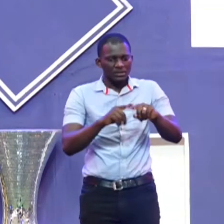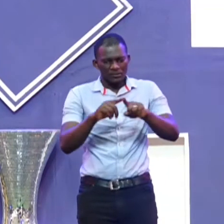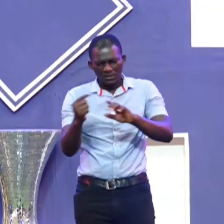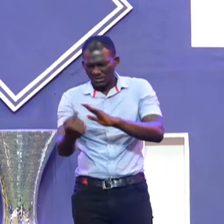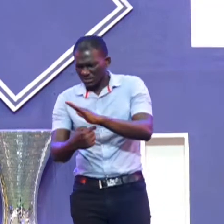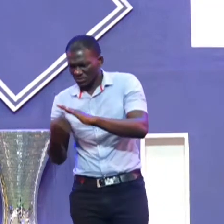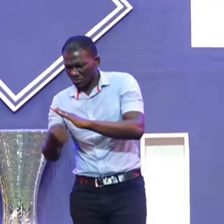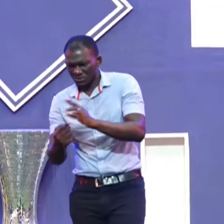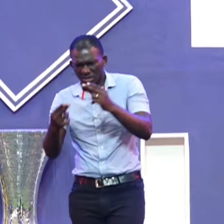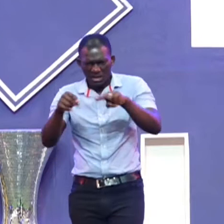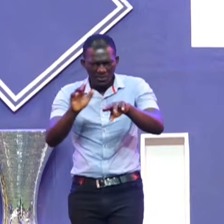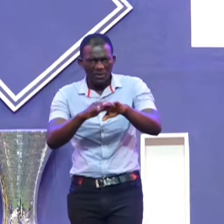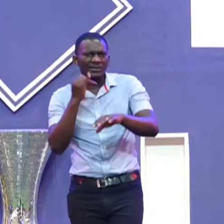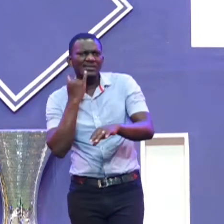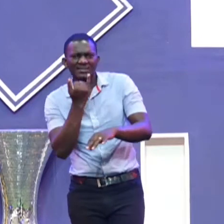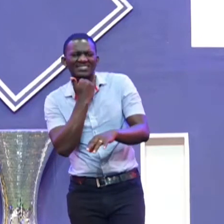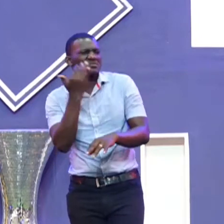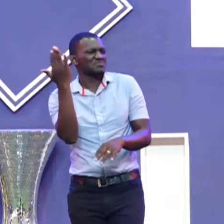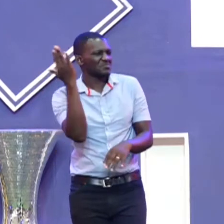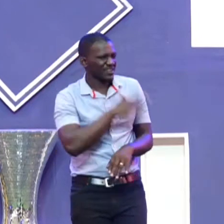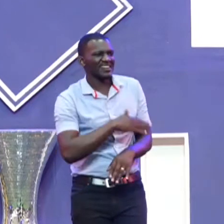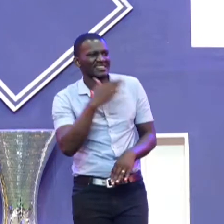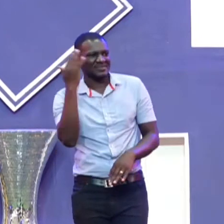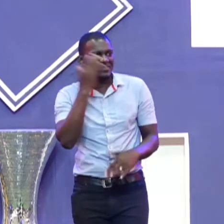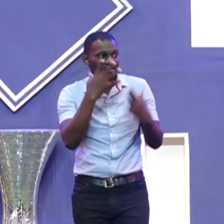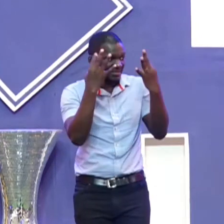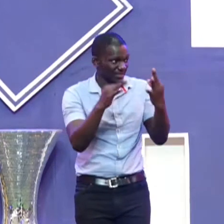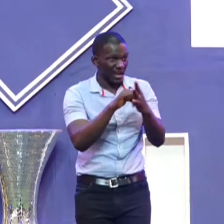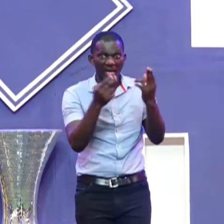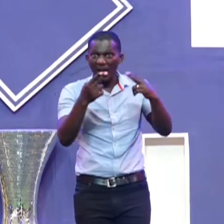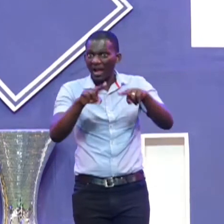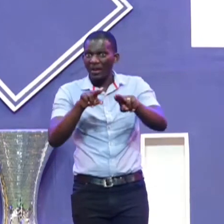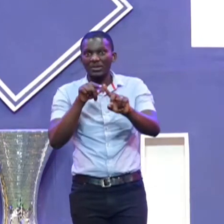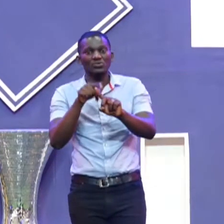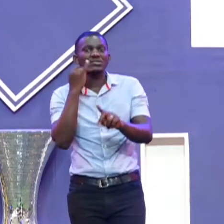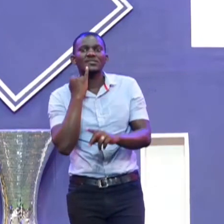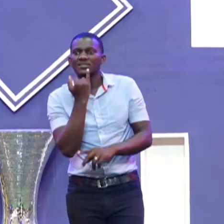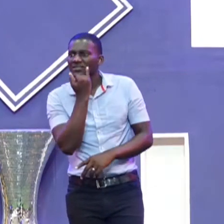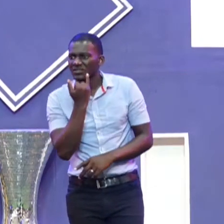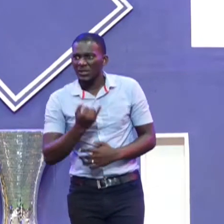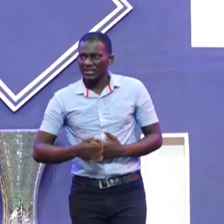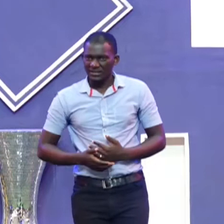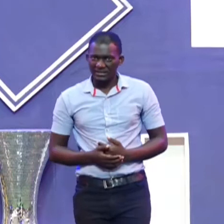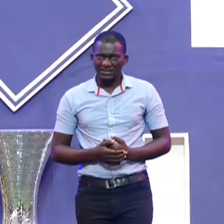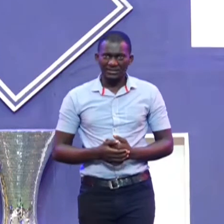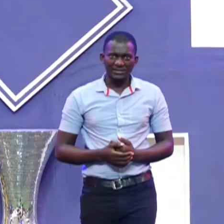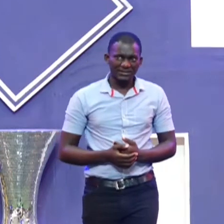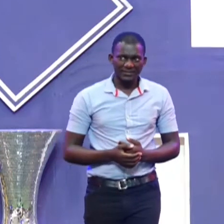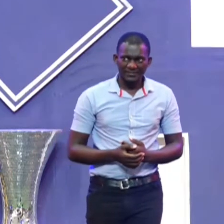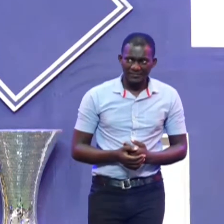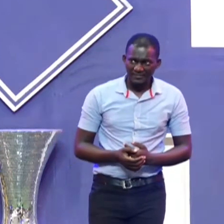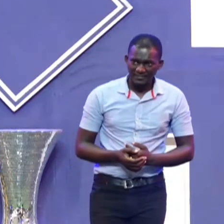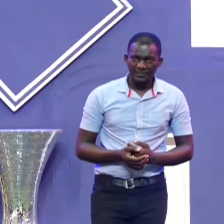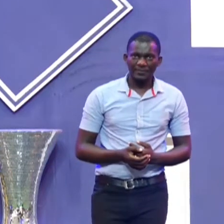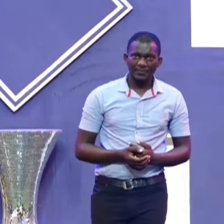ebyenjawulo ebyagwa ku Isirayiri nga si birungi nga bibi it is a symbol of the different situations that happened to Israel but were not